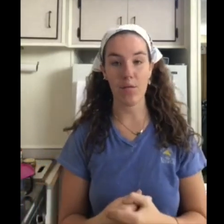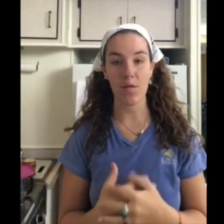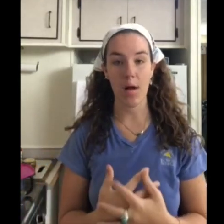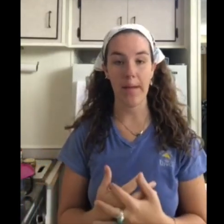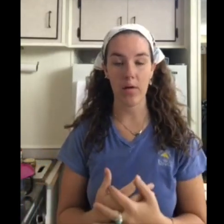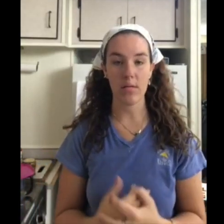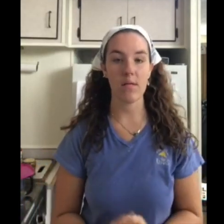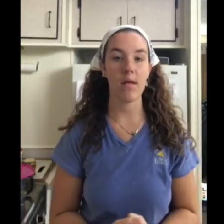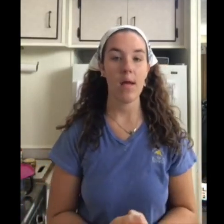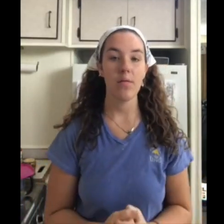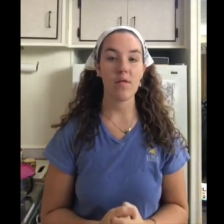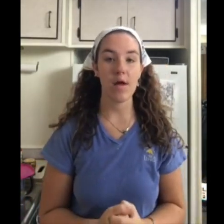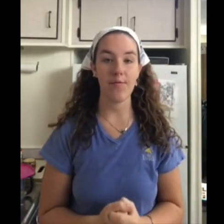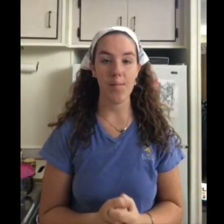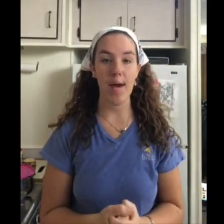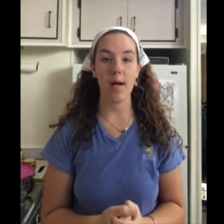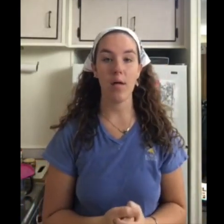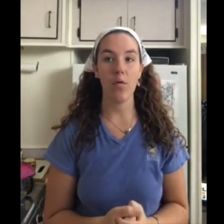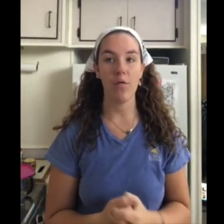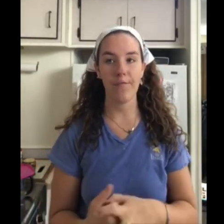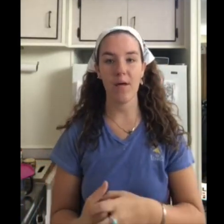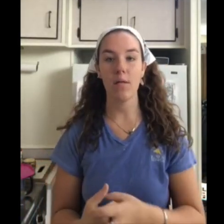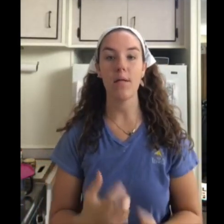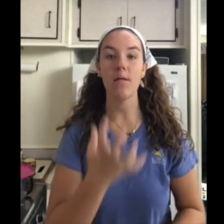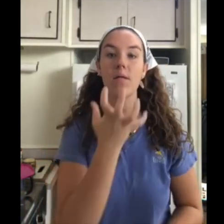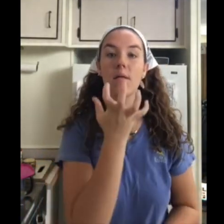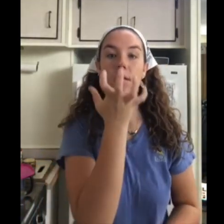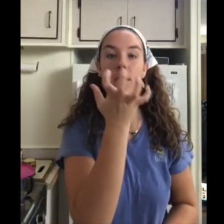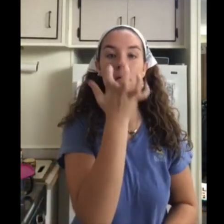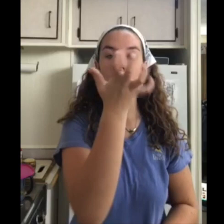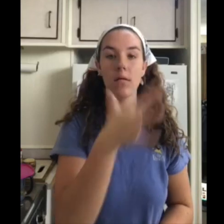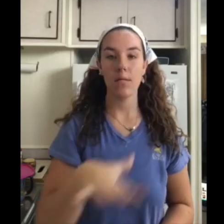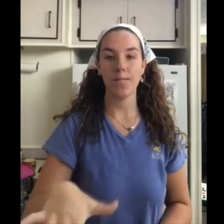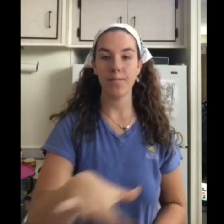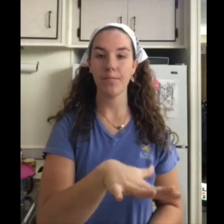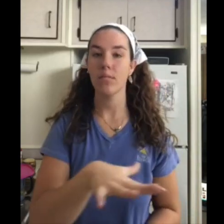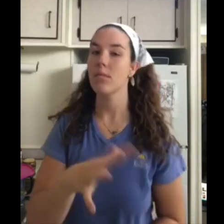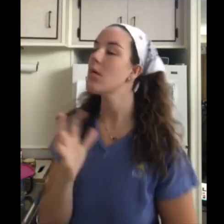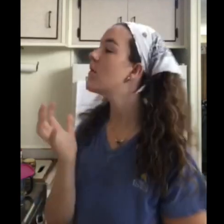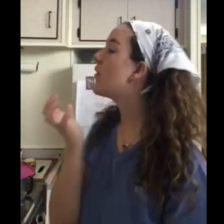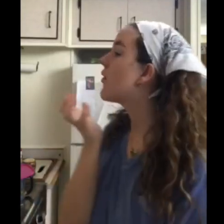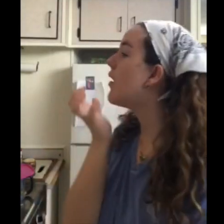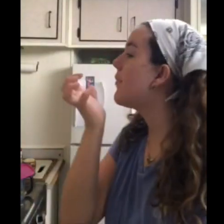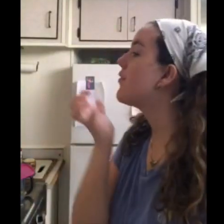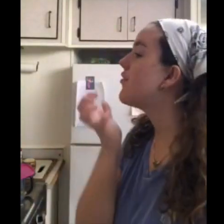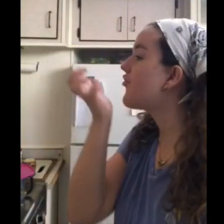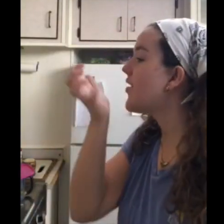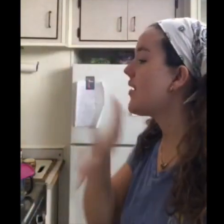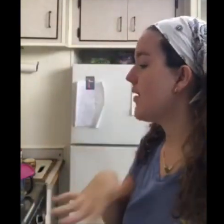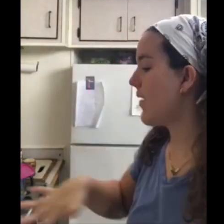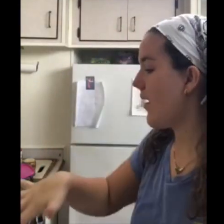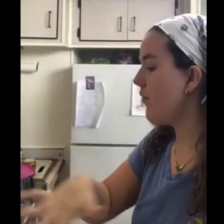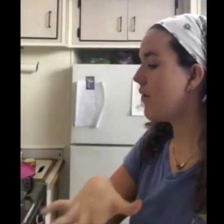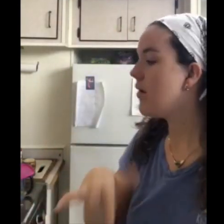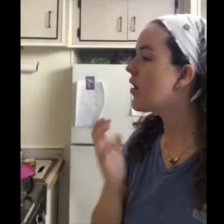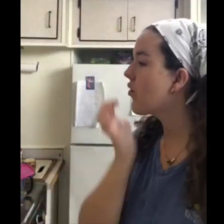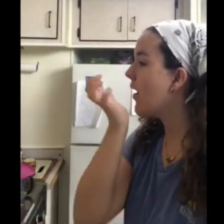not mountains. The sign for meadow or field is, I'm gonna go up with your chin and down.